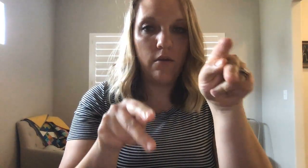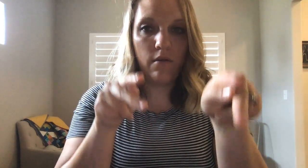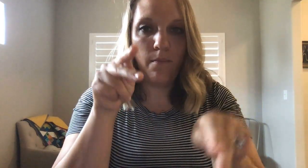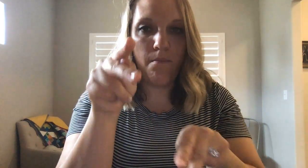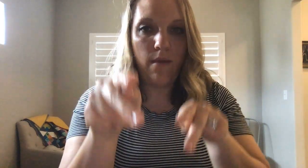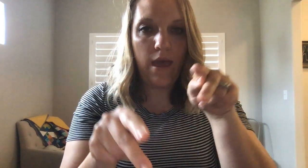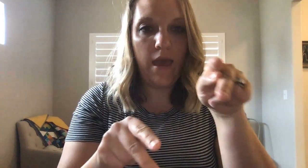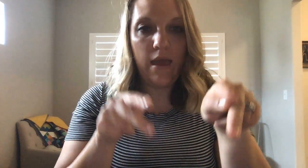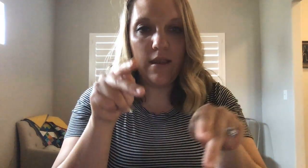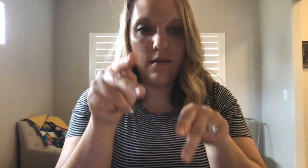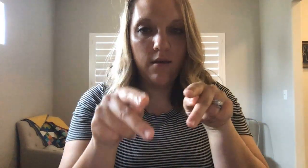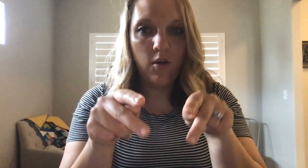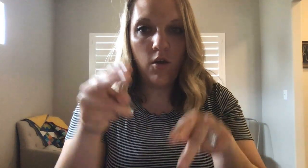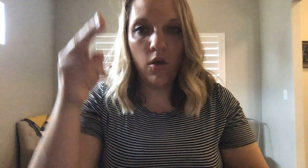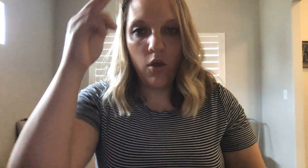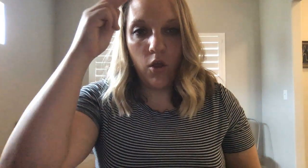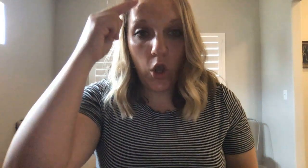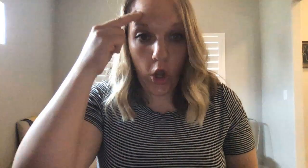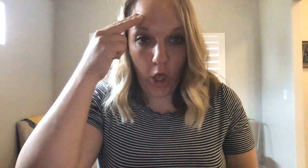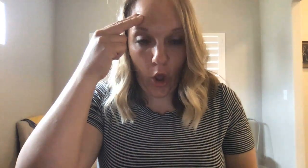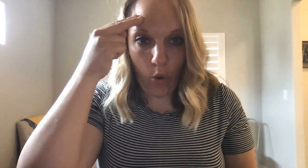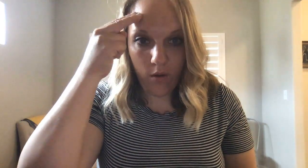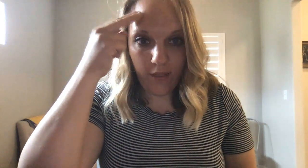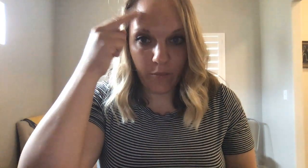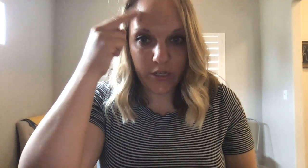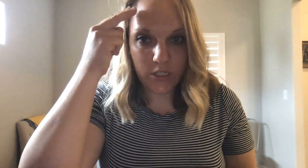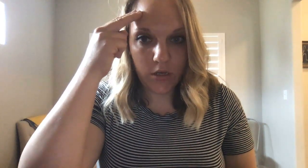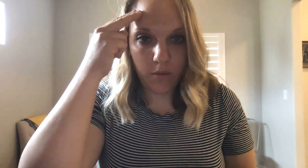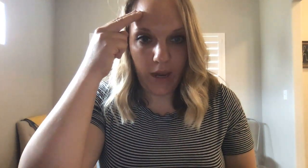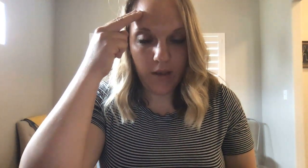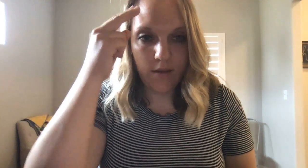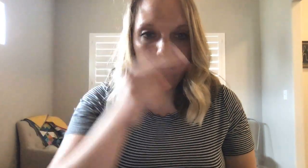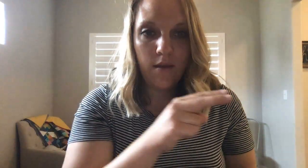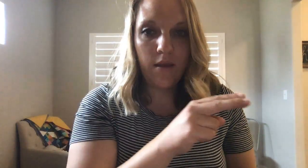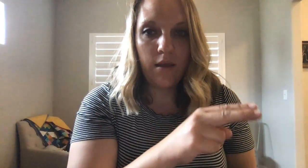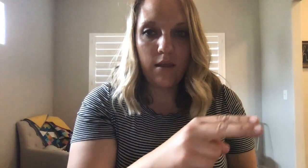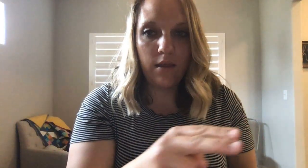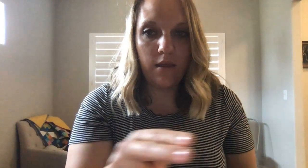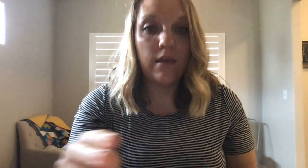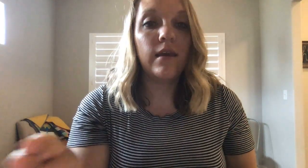around. Men. No. Like point to your brain. Ye